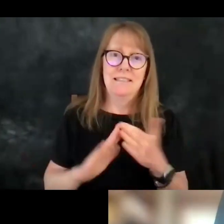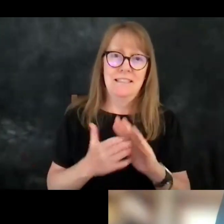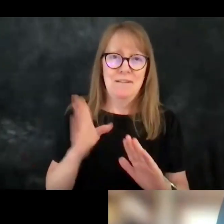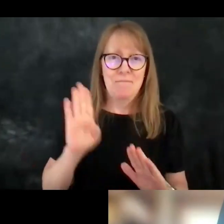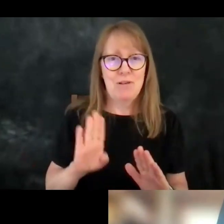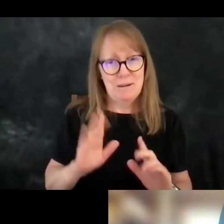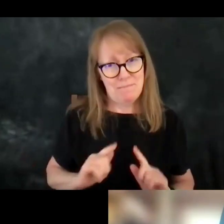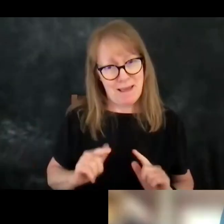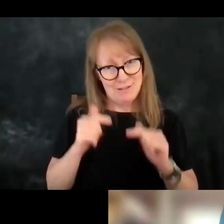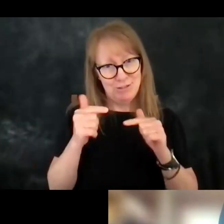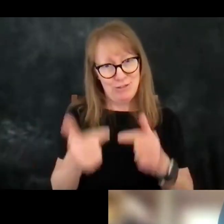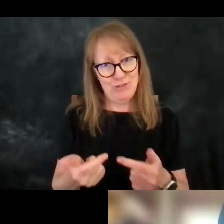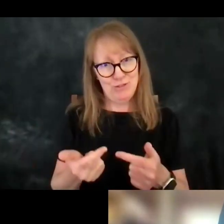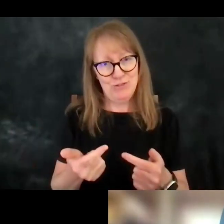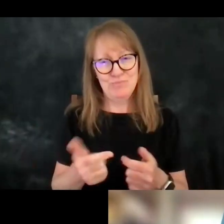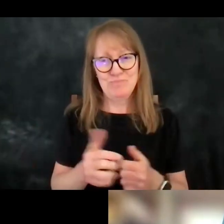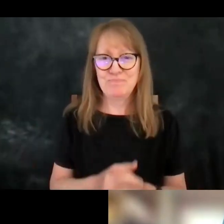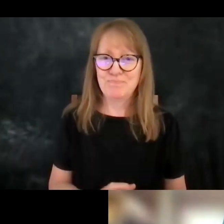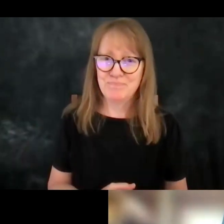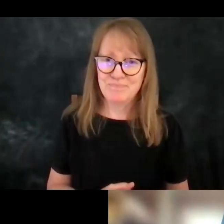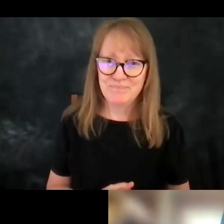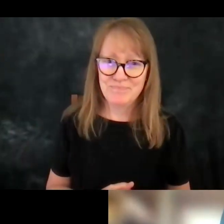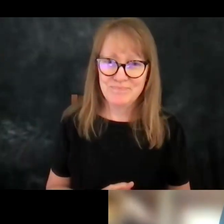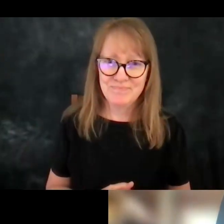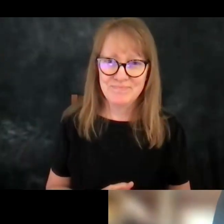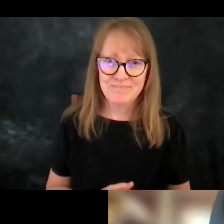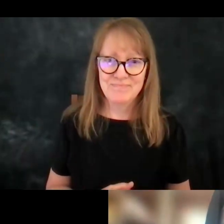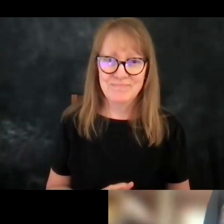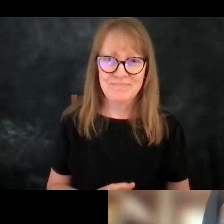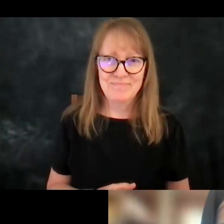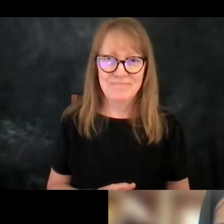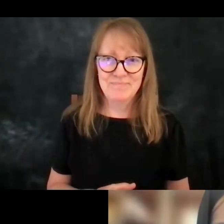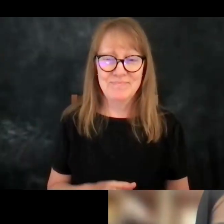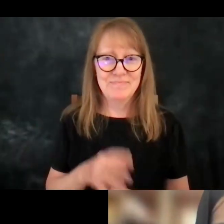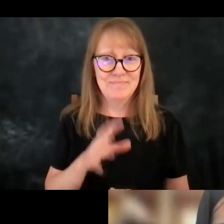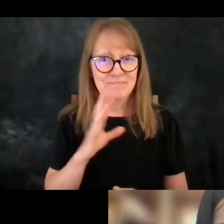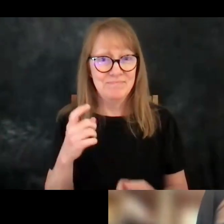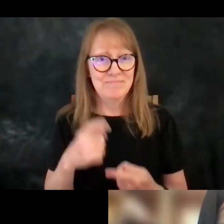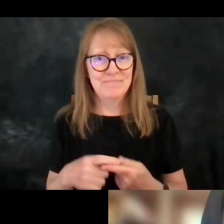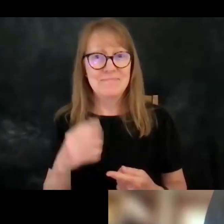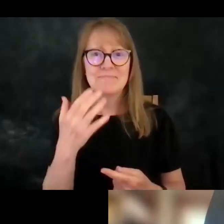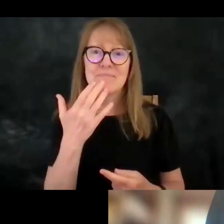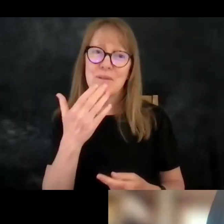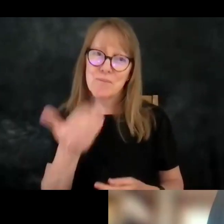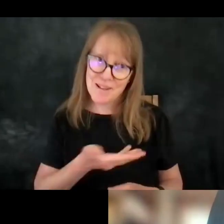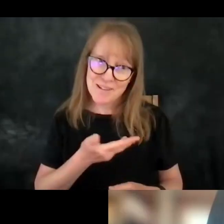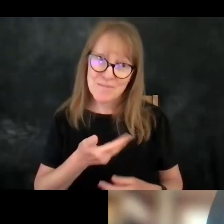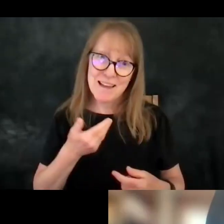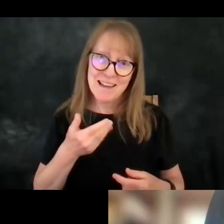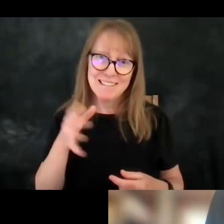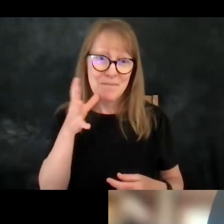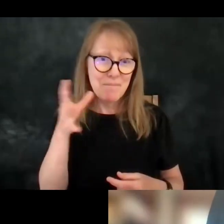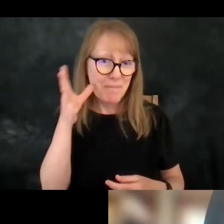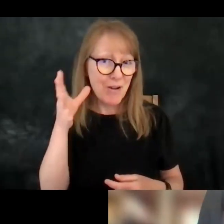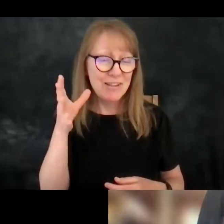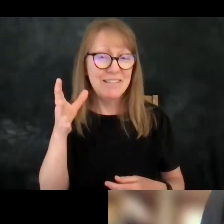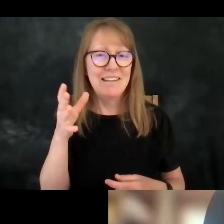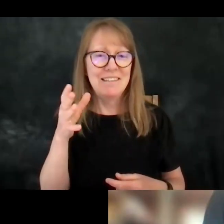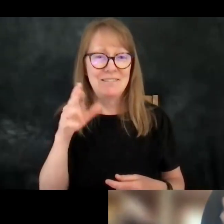Back to you, Dr. Tavares. Muchísimas gracias, alcaldesa. And welcome also as a parent of BPS.